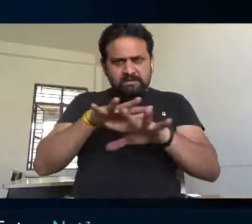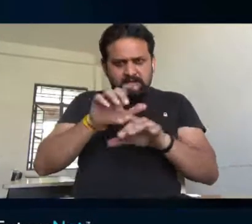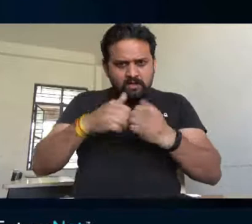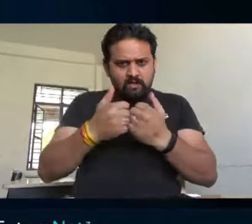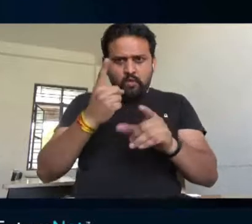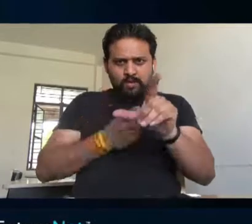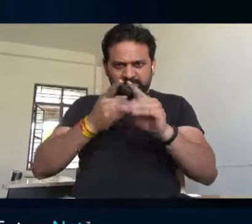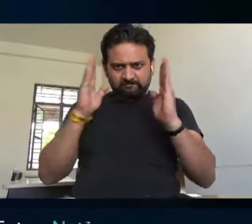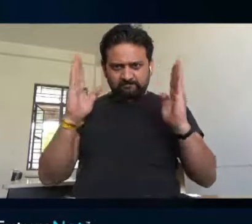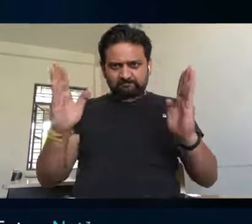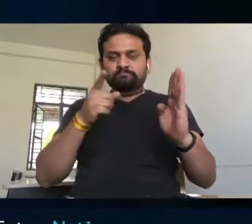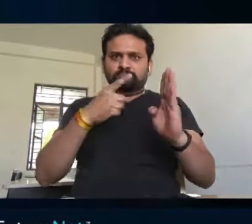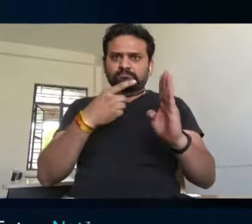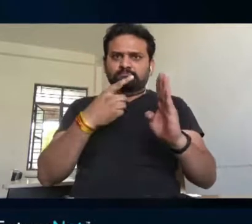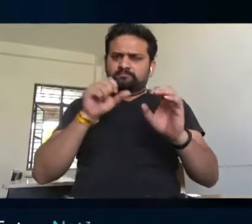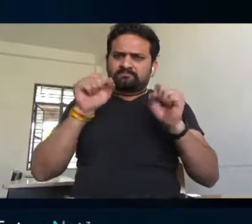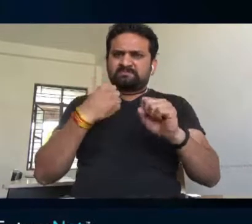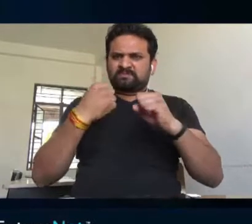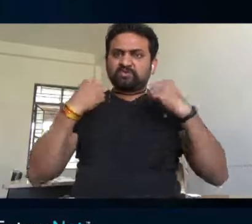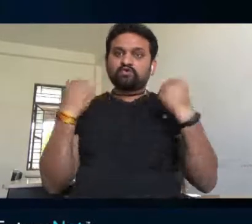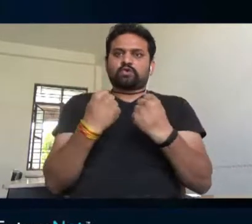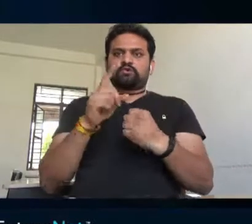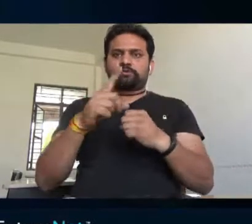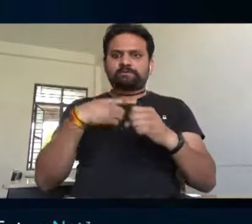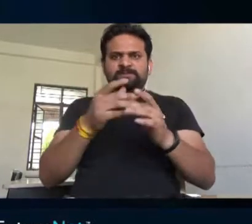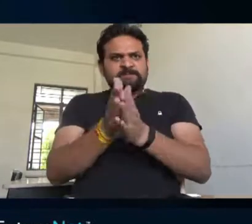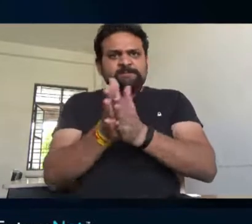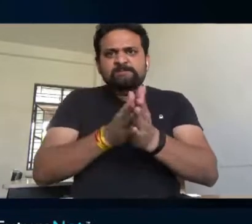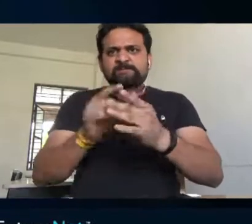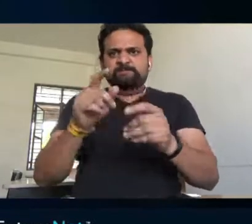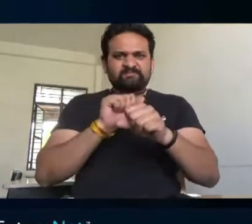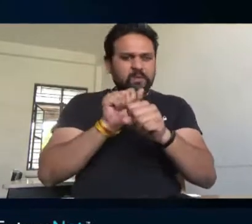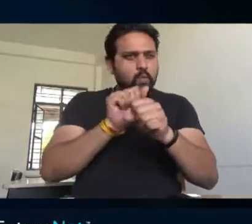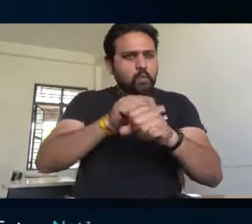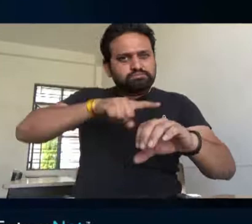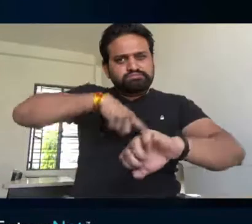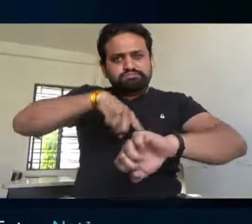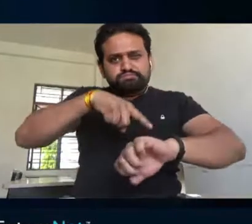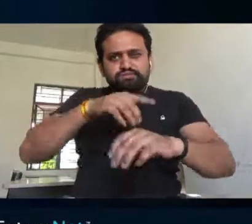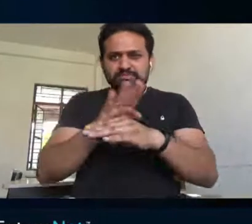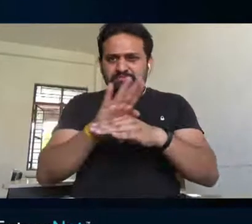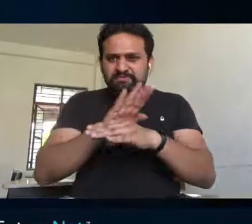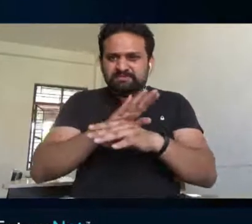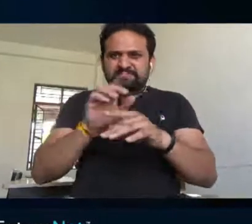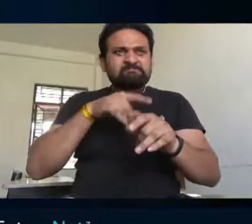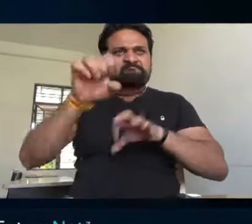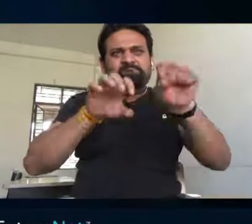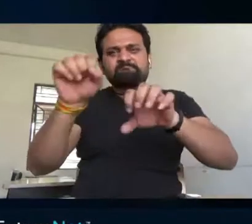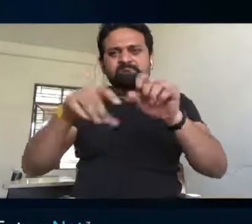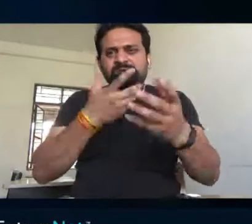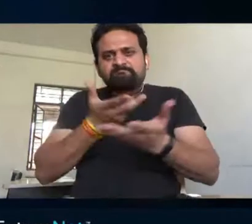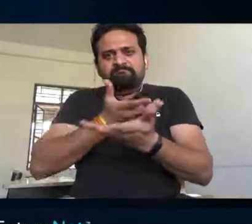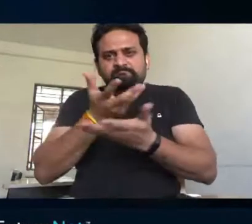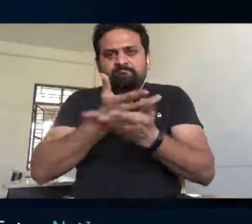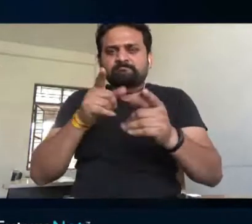as hard as possible, start strong as possible, busy as possible, and then you can make it maybe